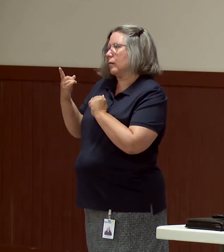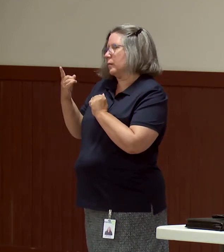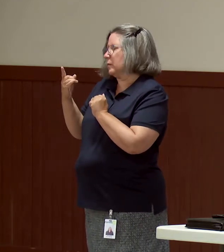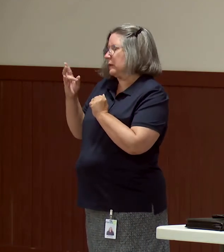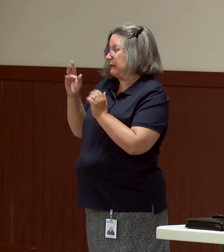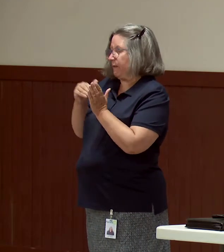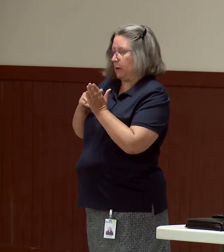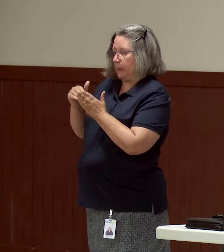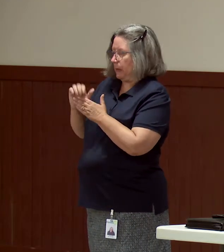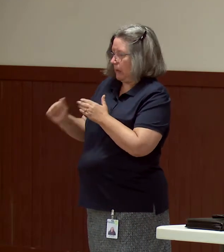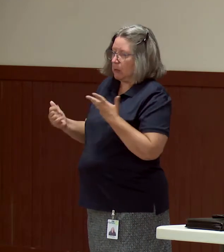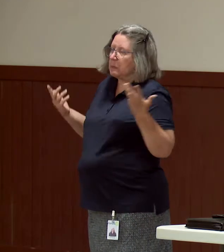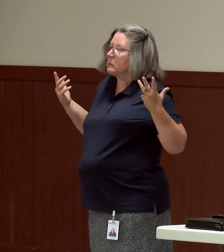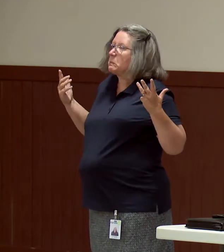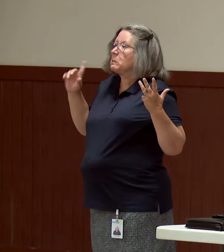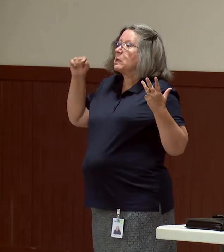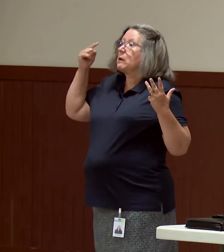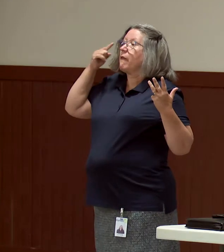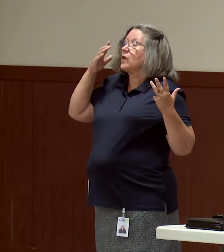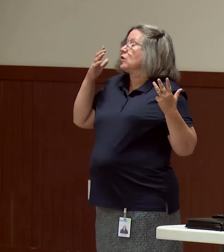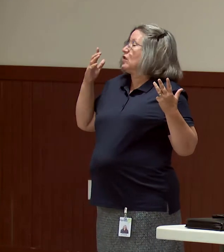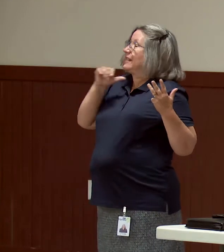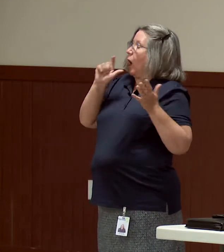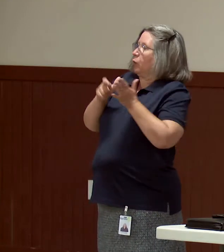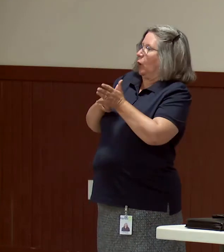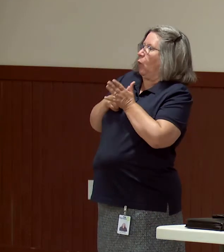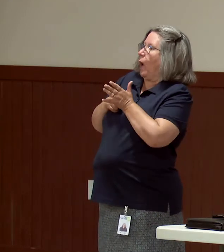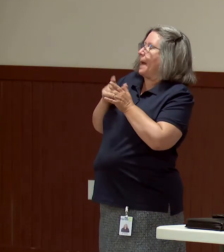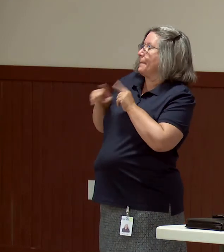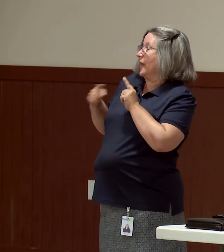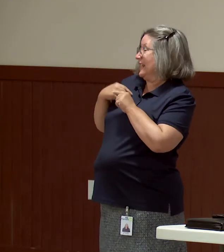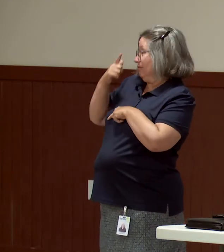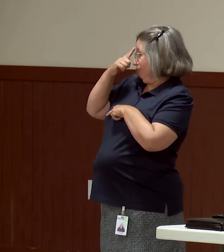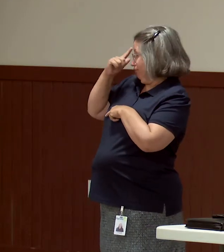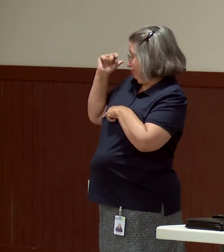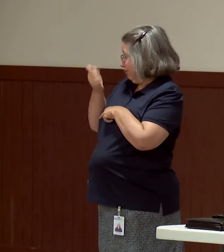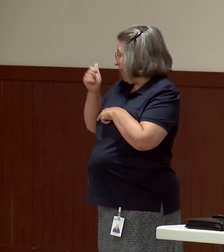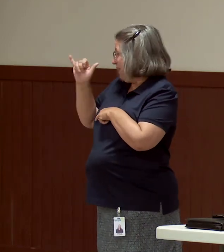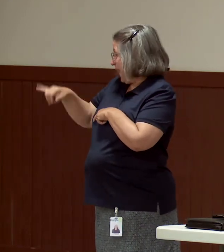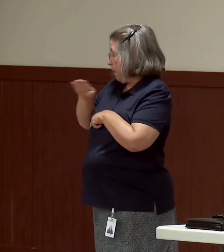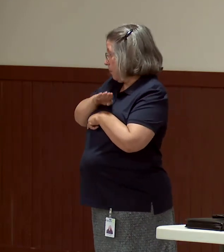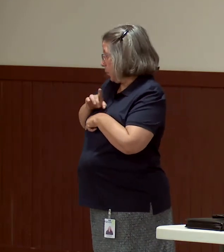not a mandate that boards and councils use the money that way, but it's discretion that they are given.